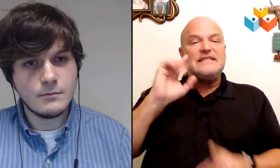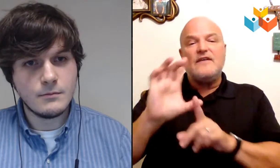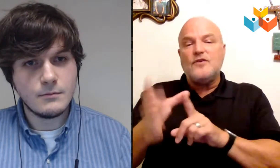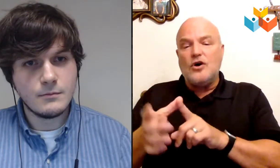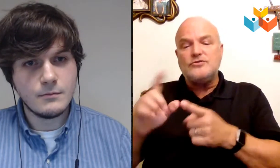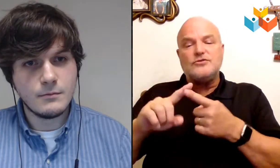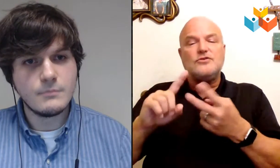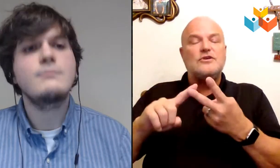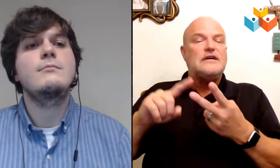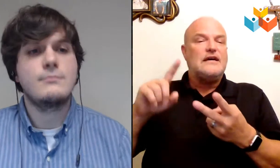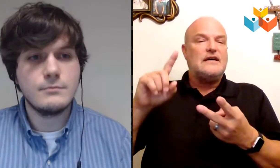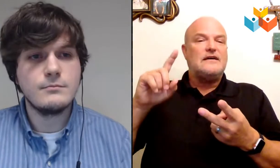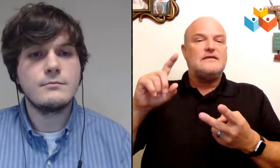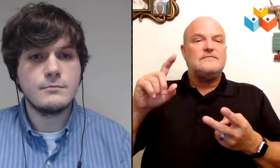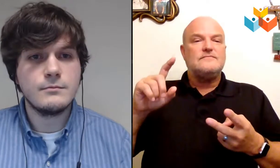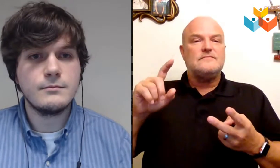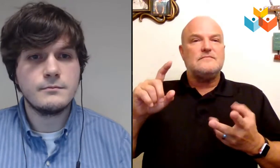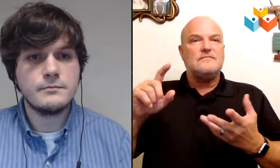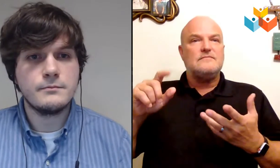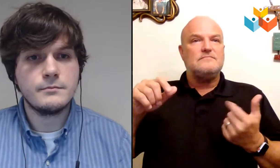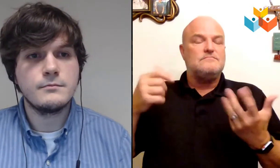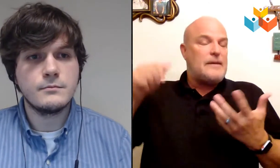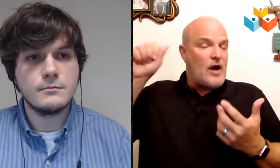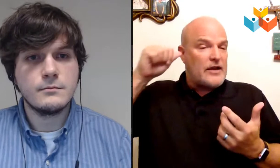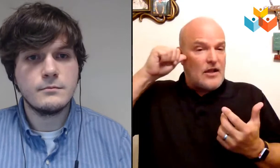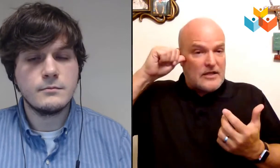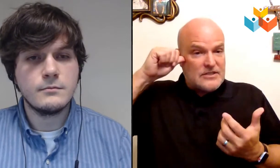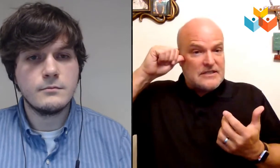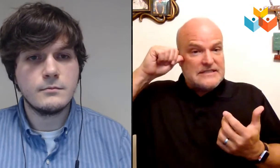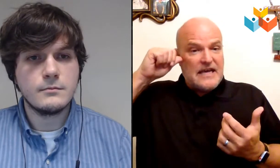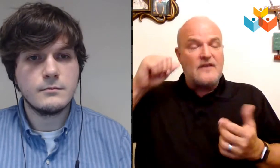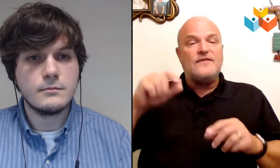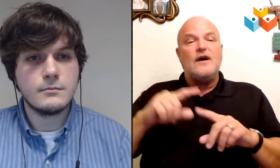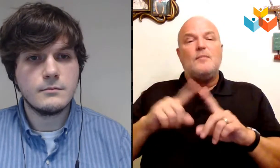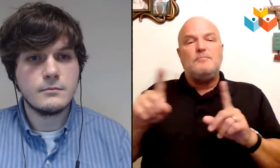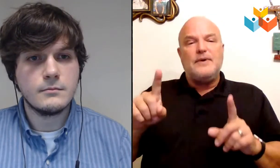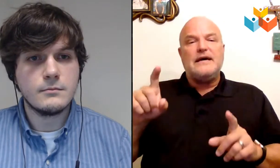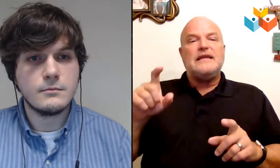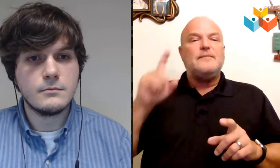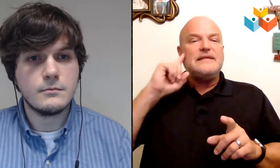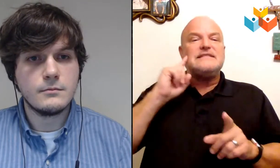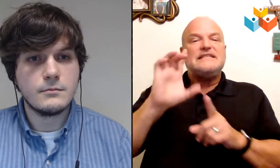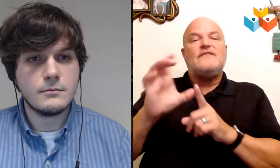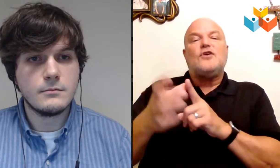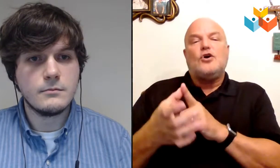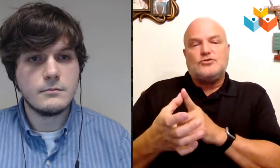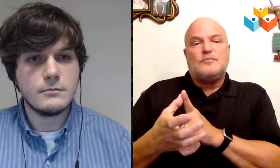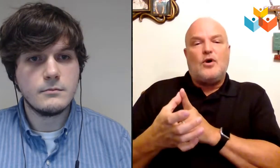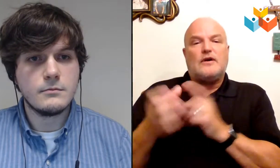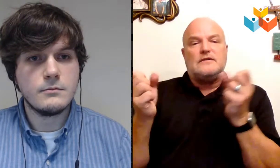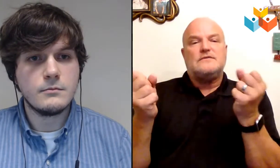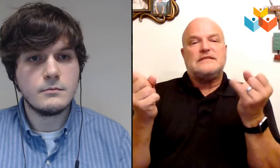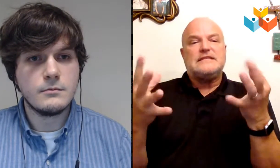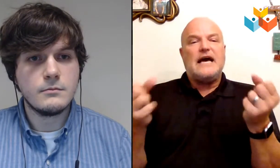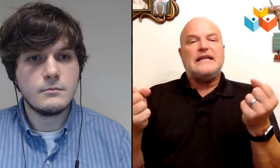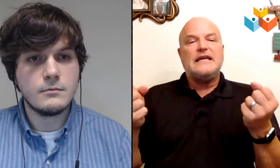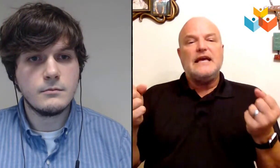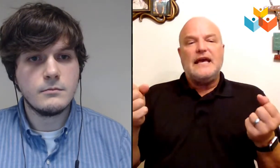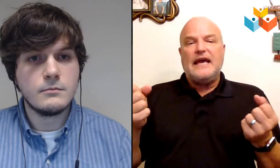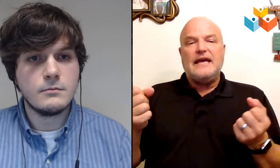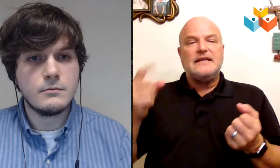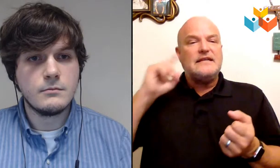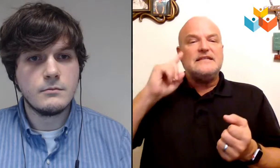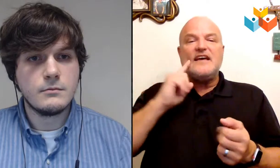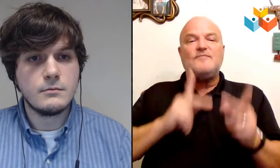it means deaf culture, maybe ideologically deaf, but it means the deaf culture part, the